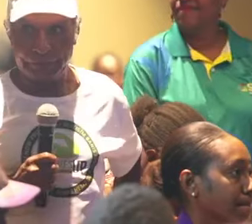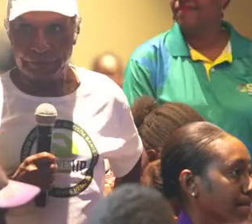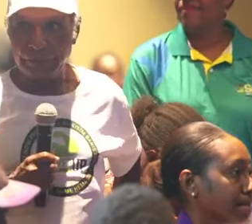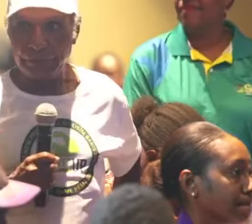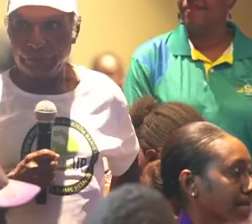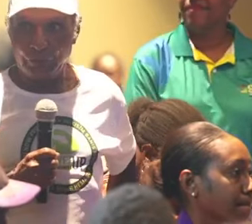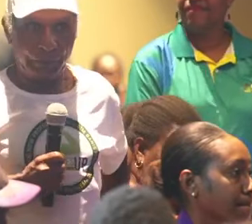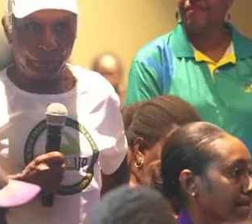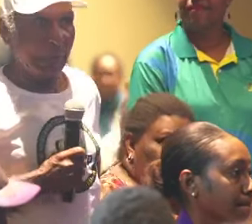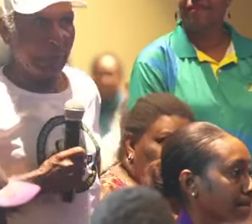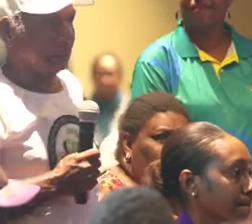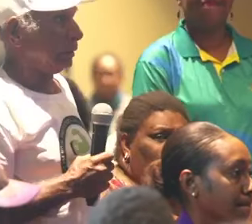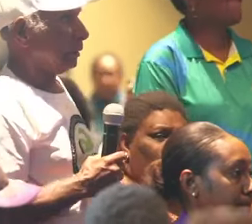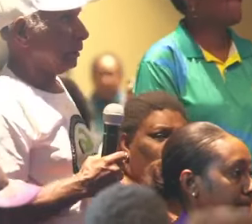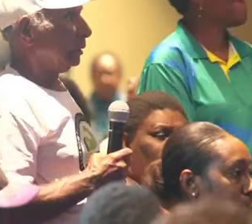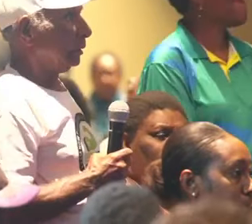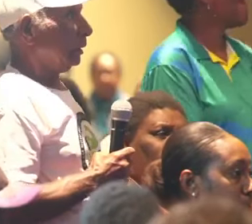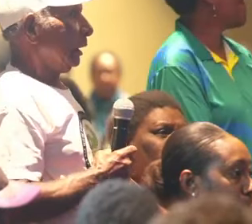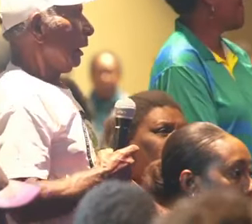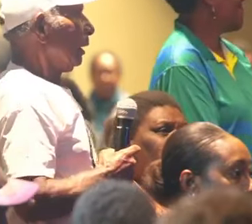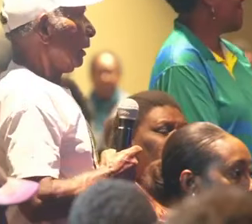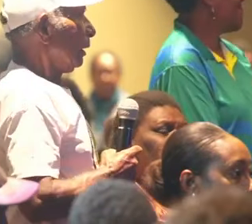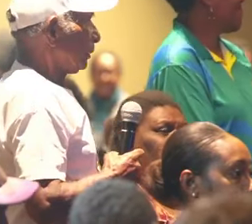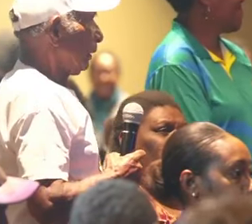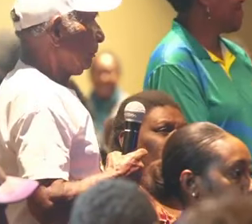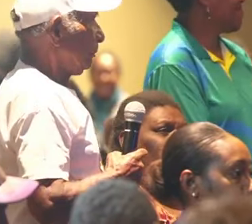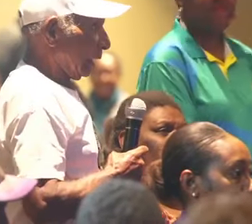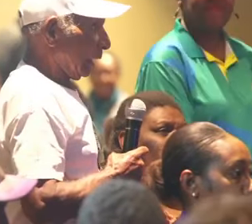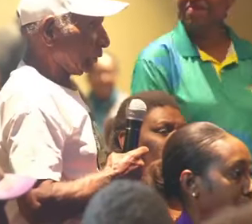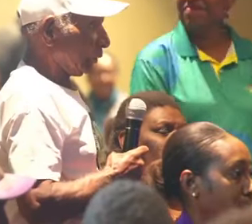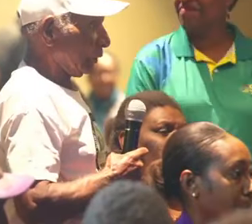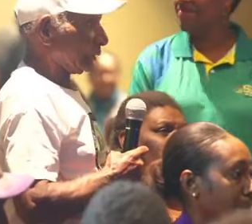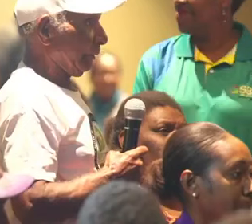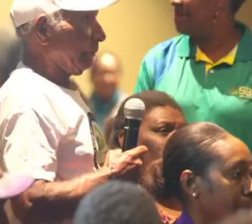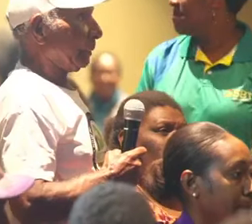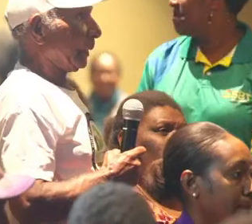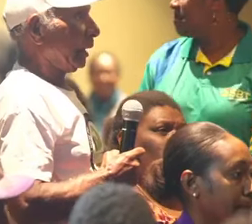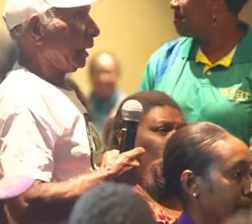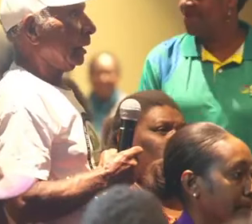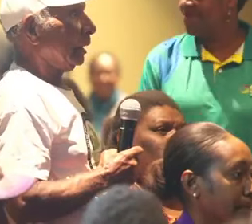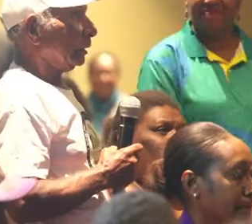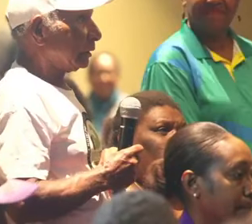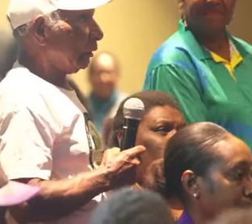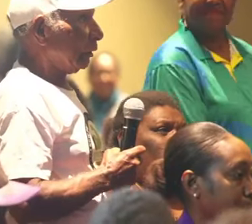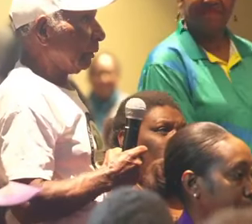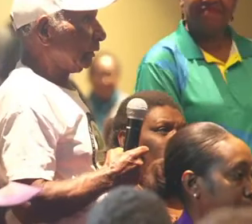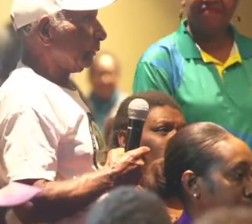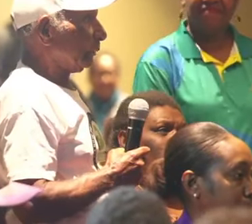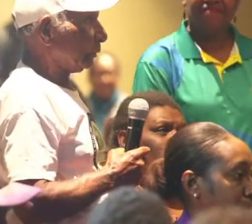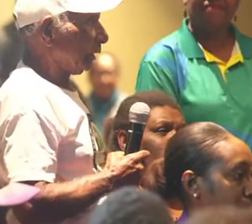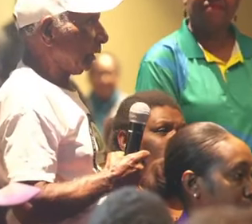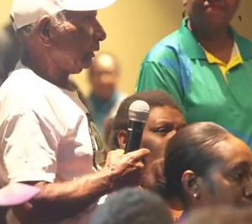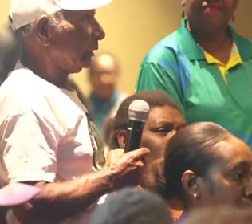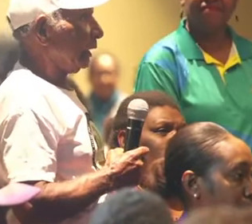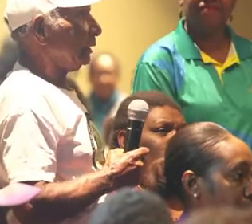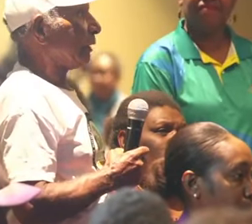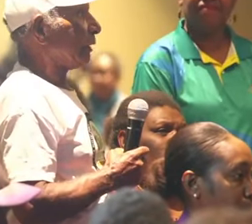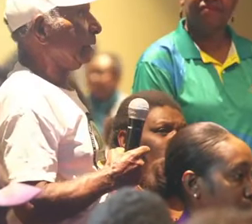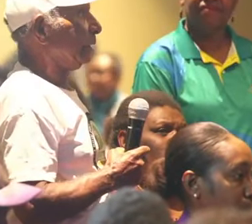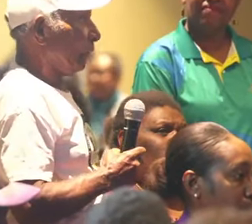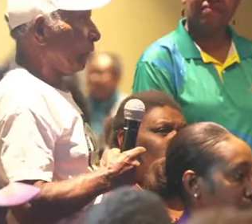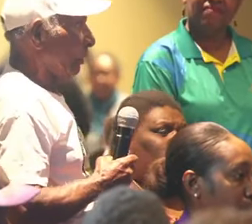fishing. Me all blaman. All same, now me like talk all same. There's a cooperative society law